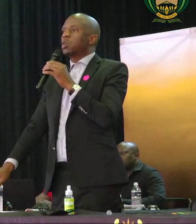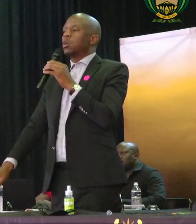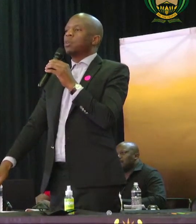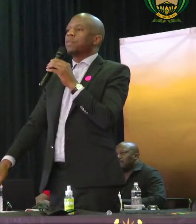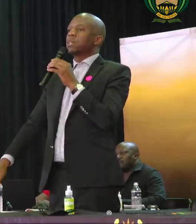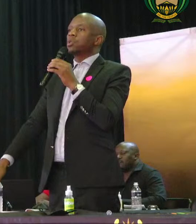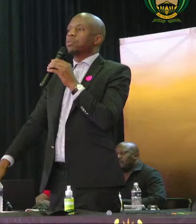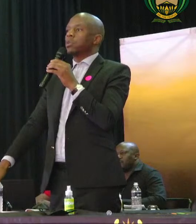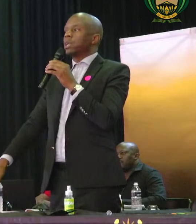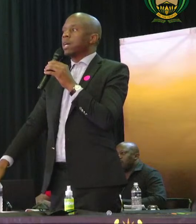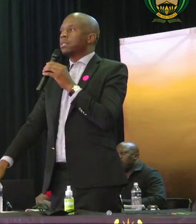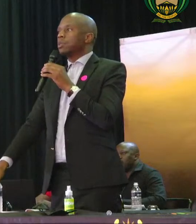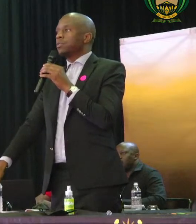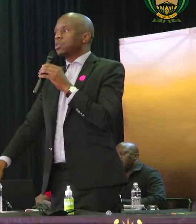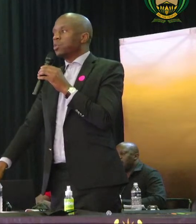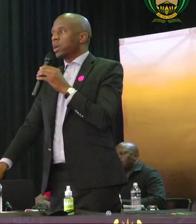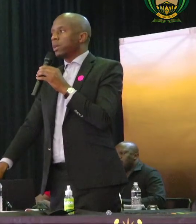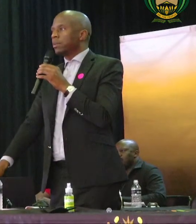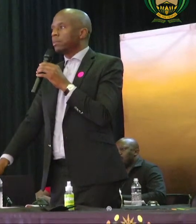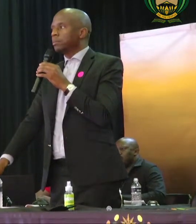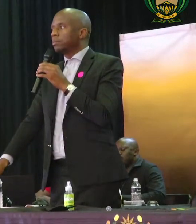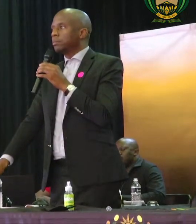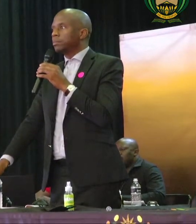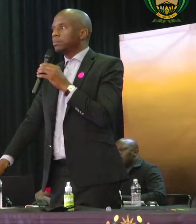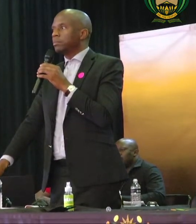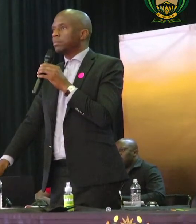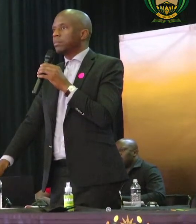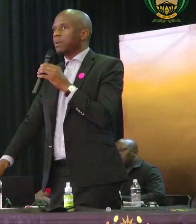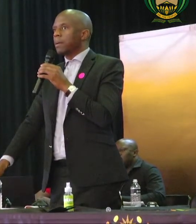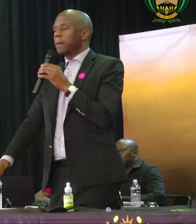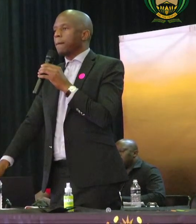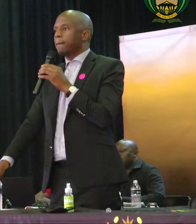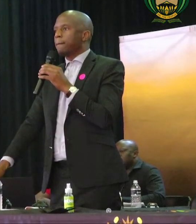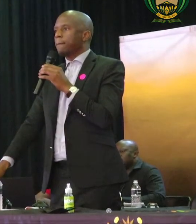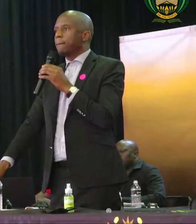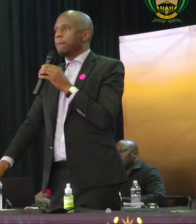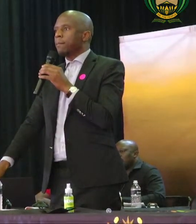I'm sure all of us who have recognized, who have not spoken.